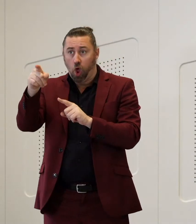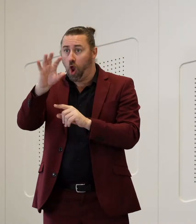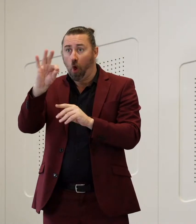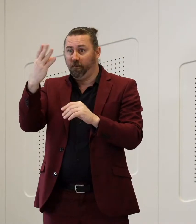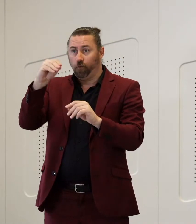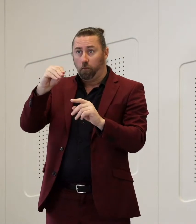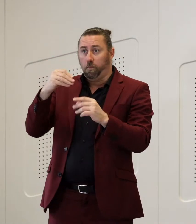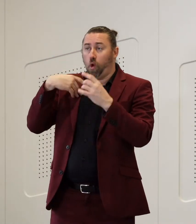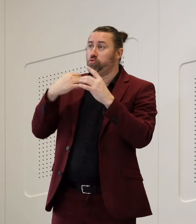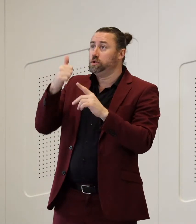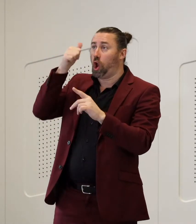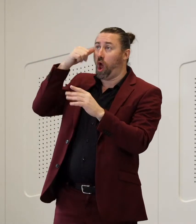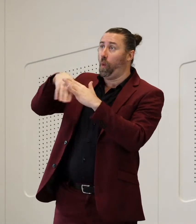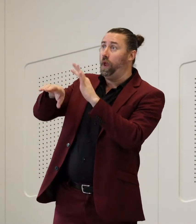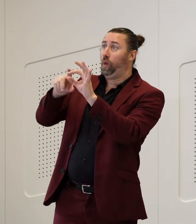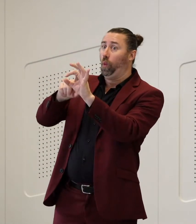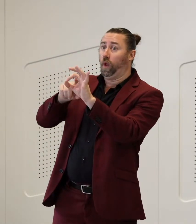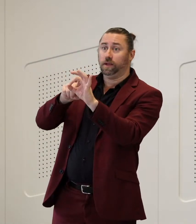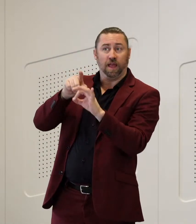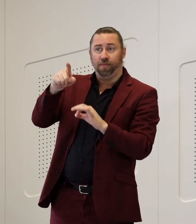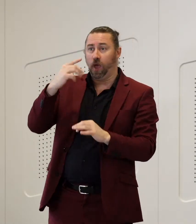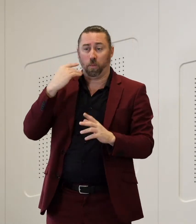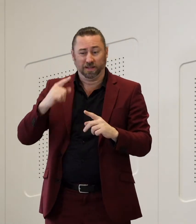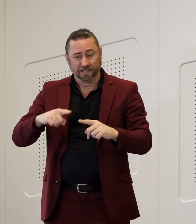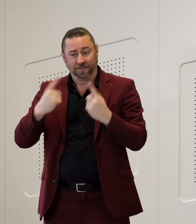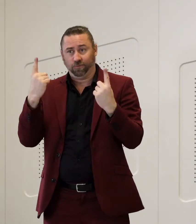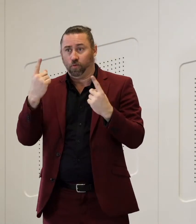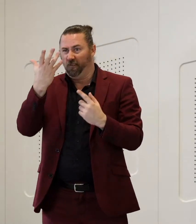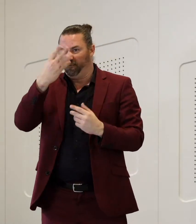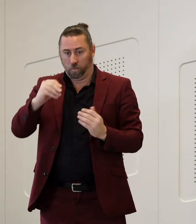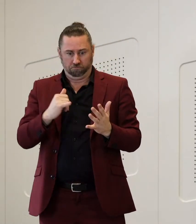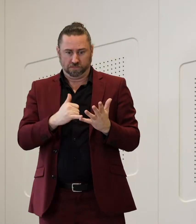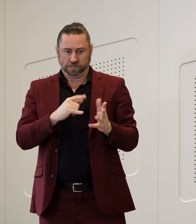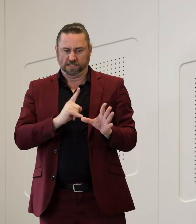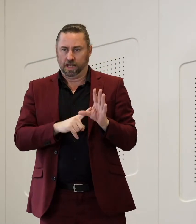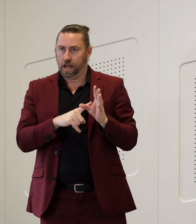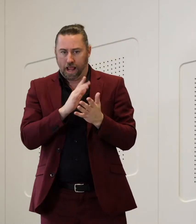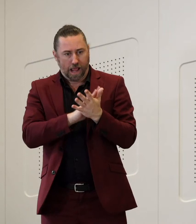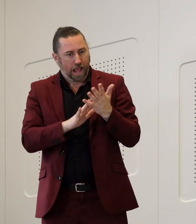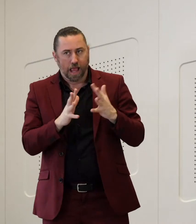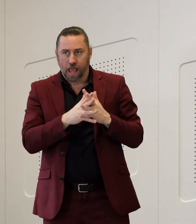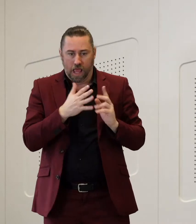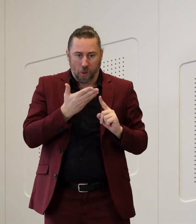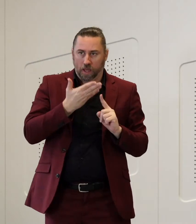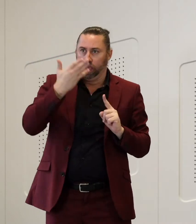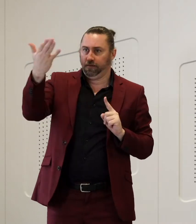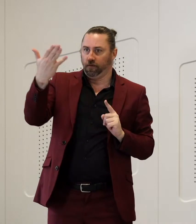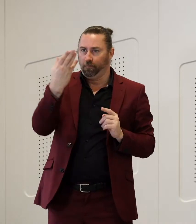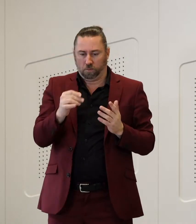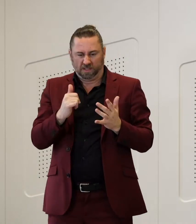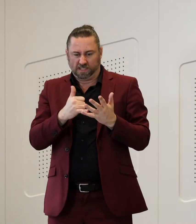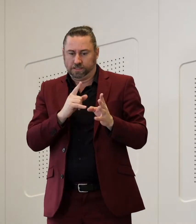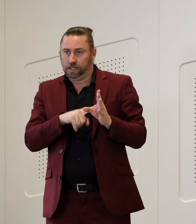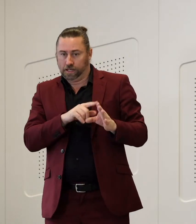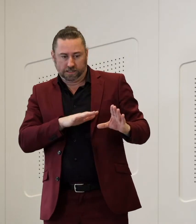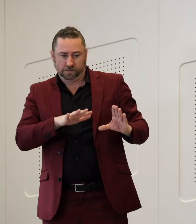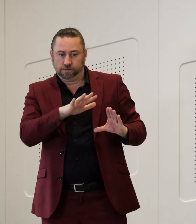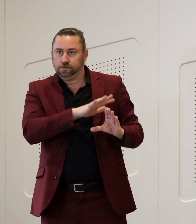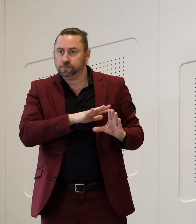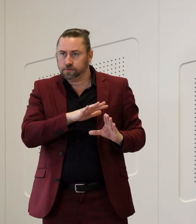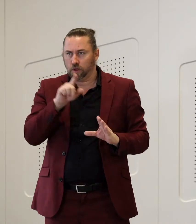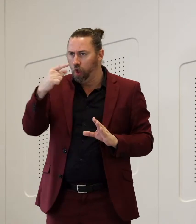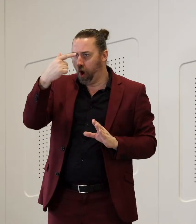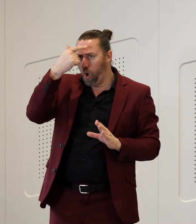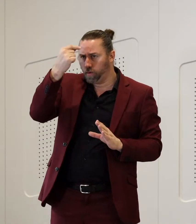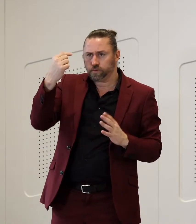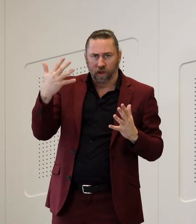these other outbreaks. It's a new outbreak. So we're just working through how and where this flight attendant,